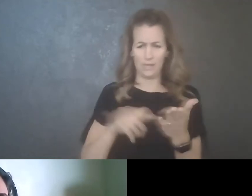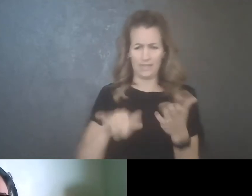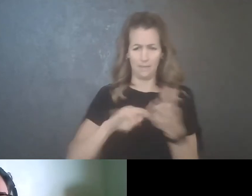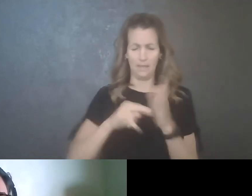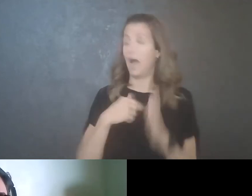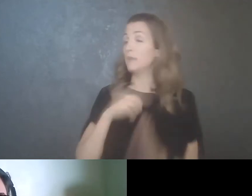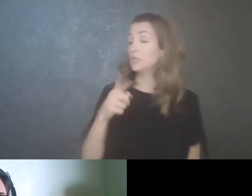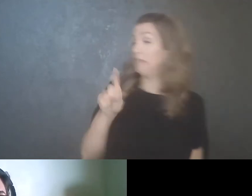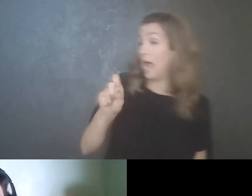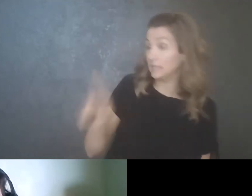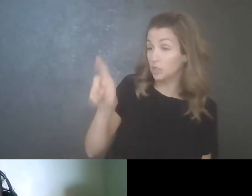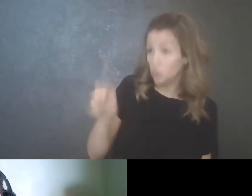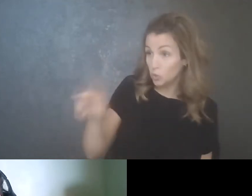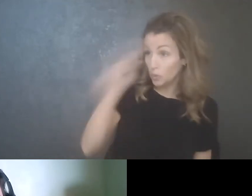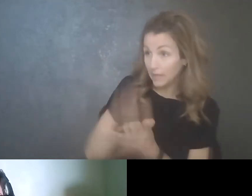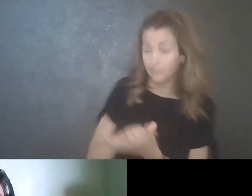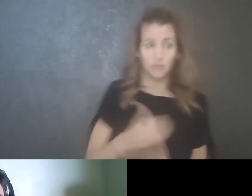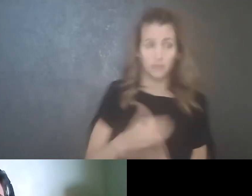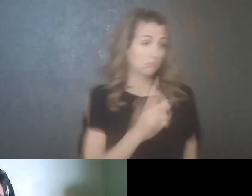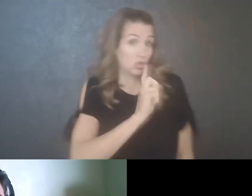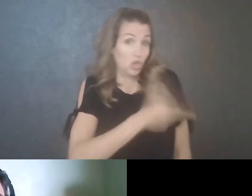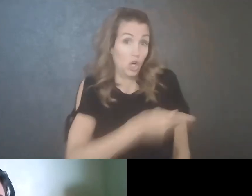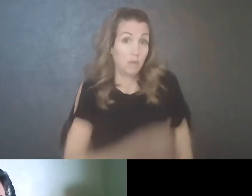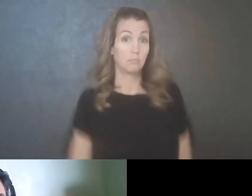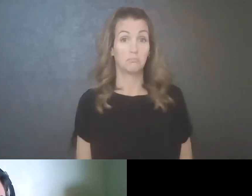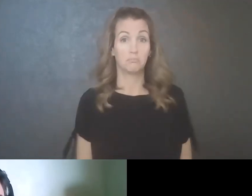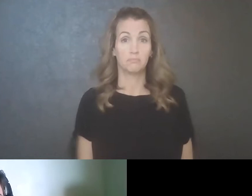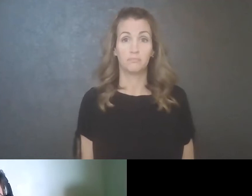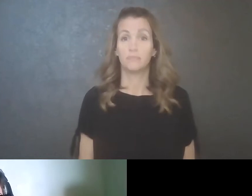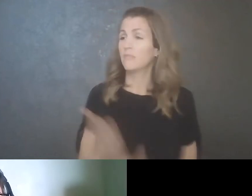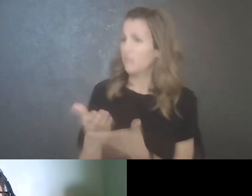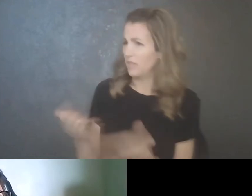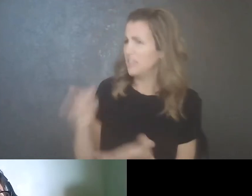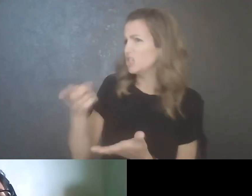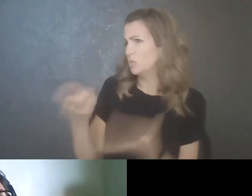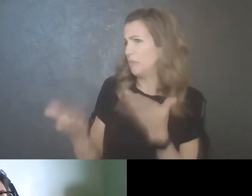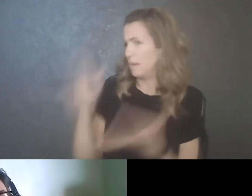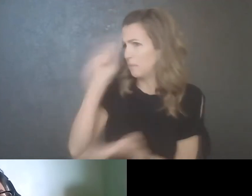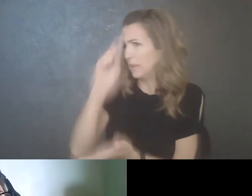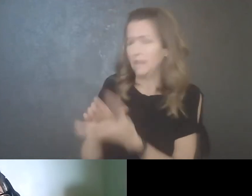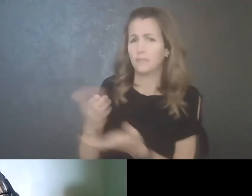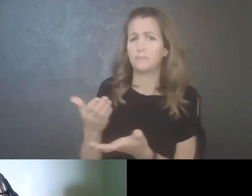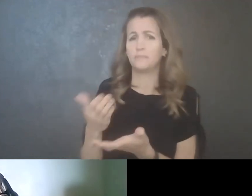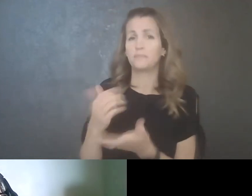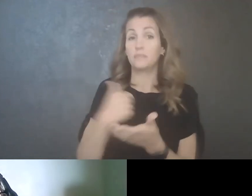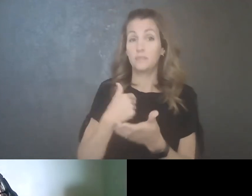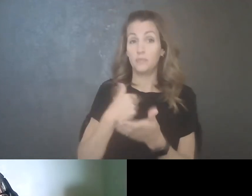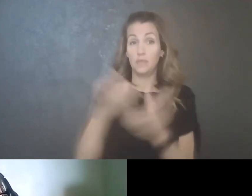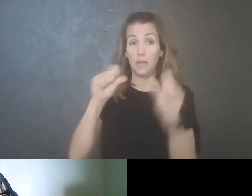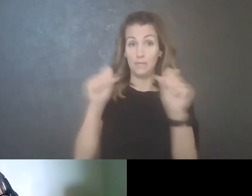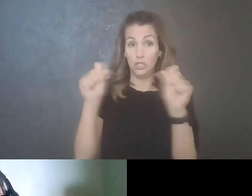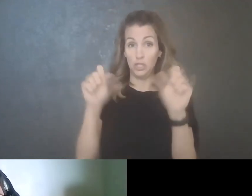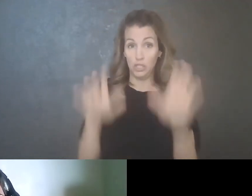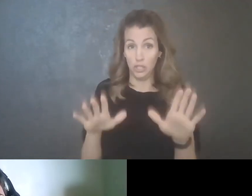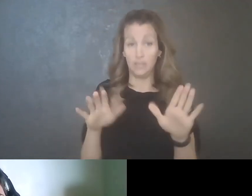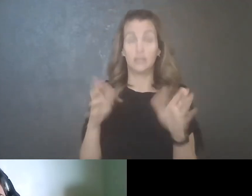Do you believe? Sure. Right. There's things you might believe in. You believe. And as a magician, I want